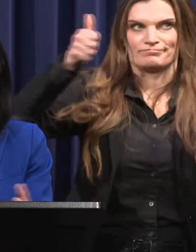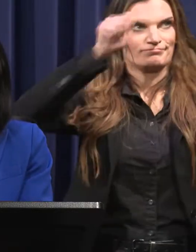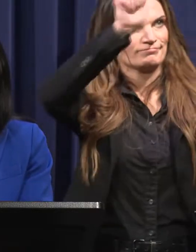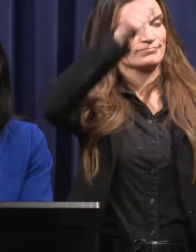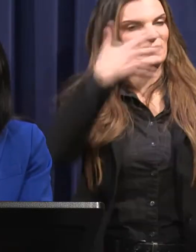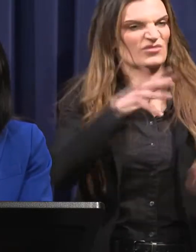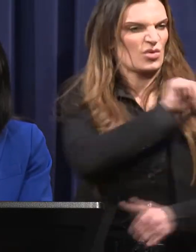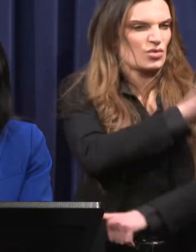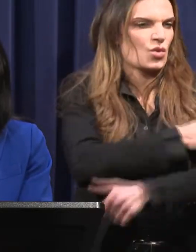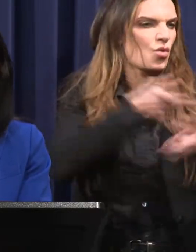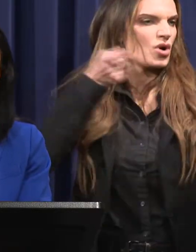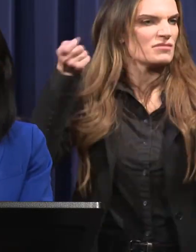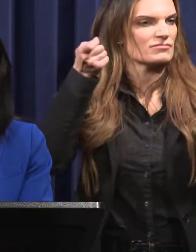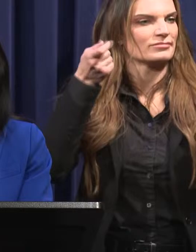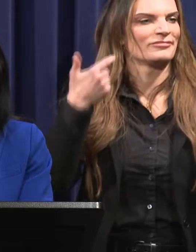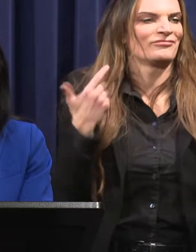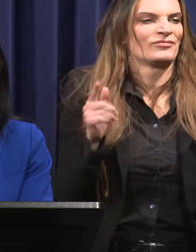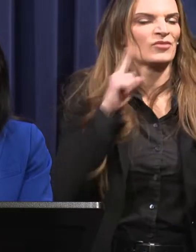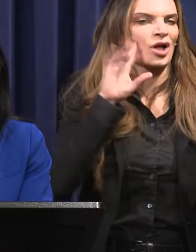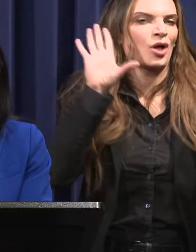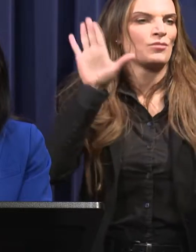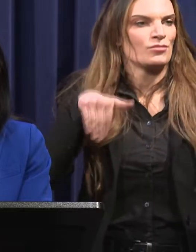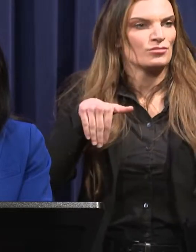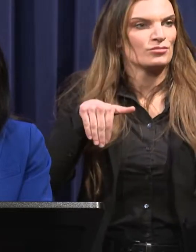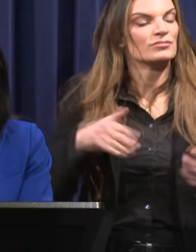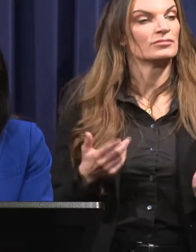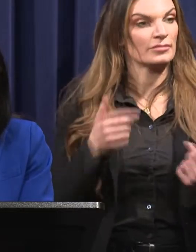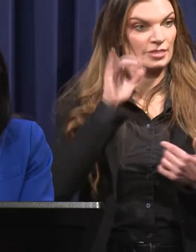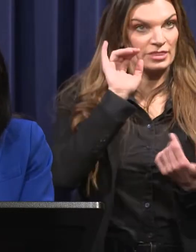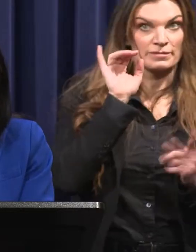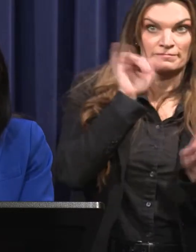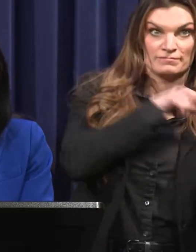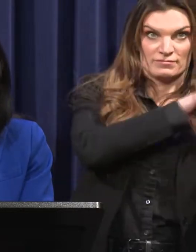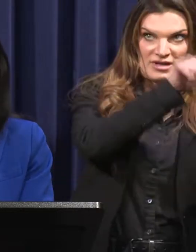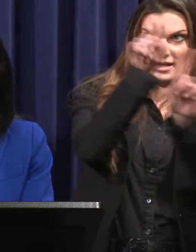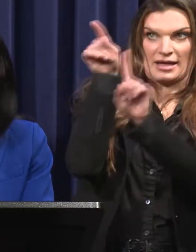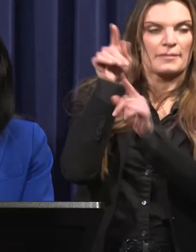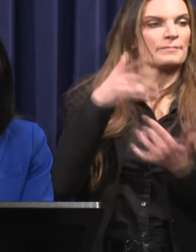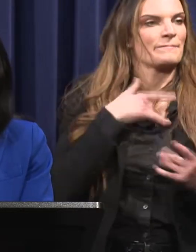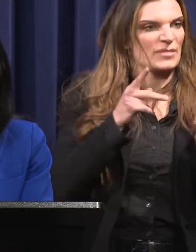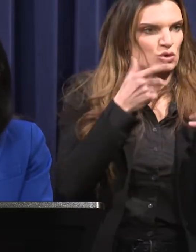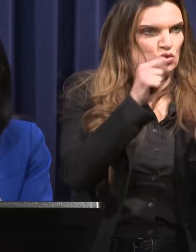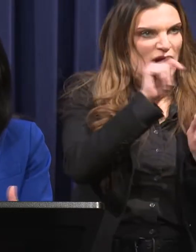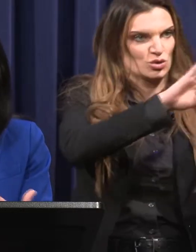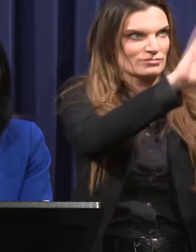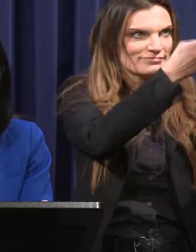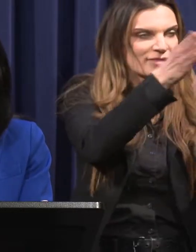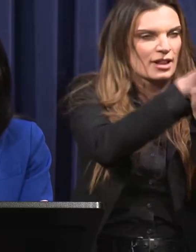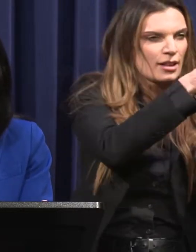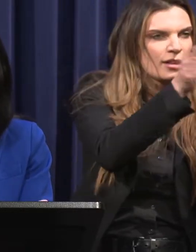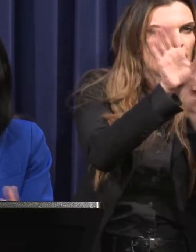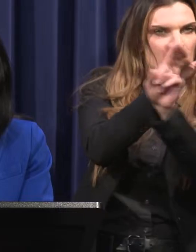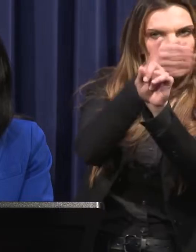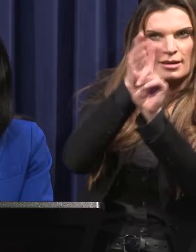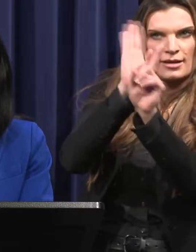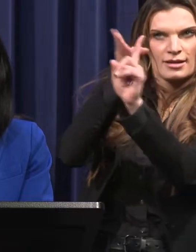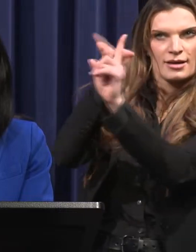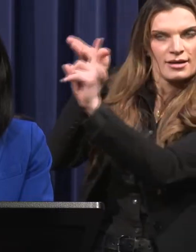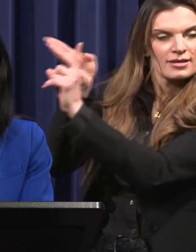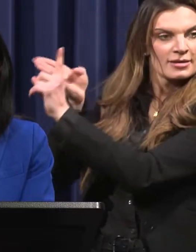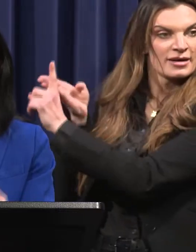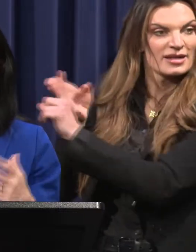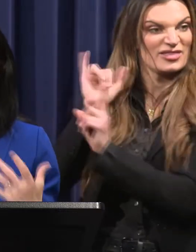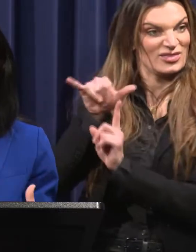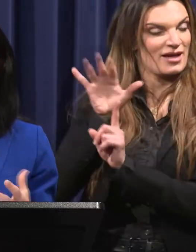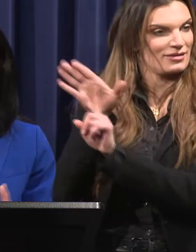someone, chances are it's going to be somebody who's got actual authority. And that oftentimes is not people who are in the minority. And